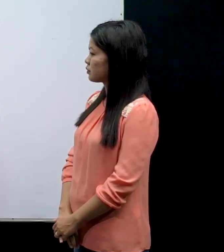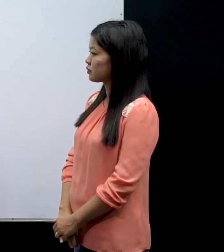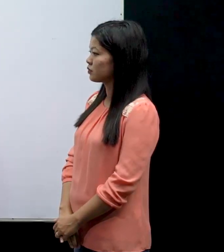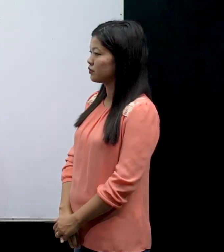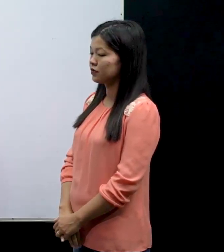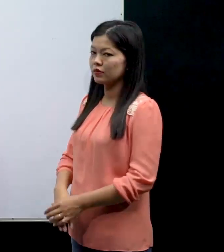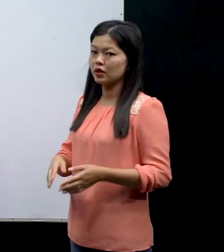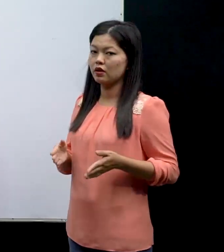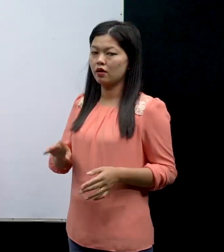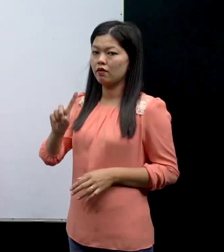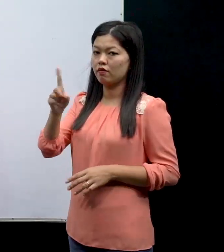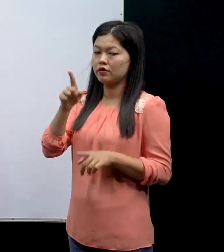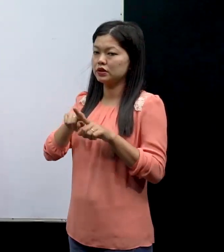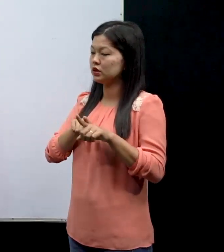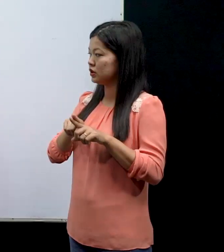So now let's first start with